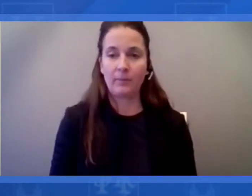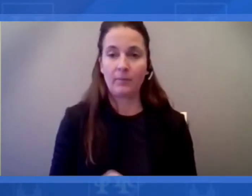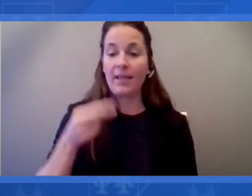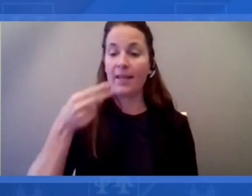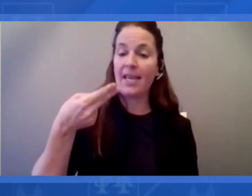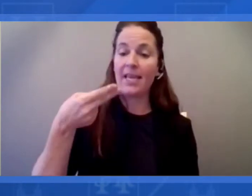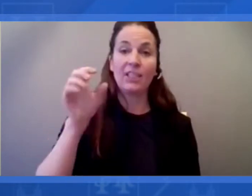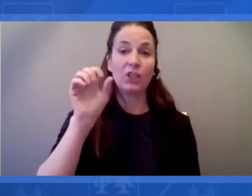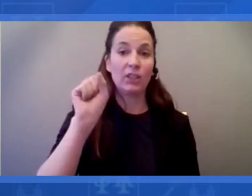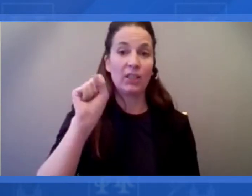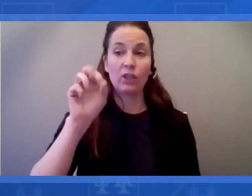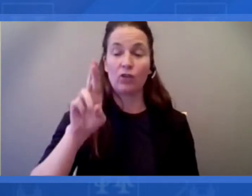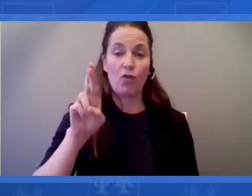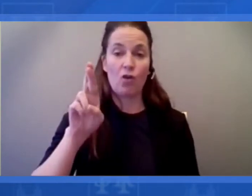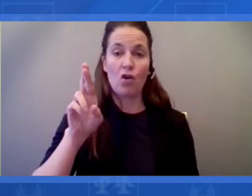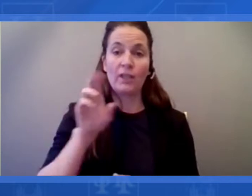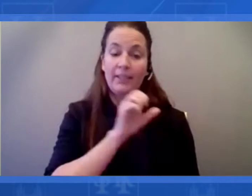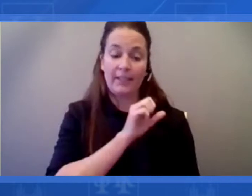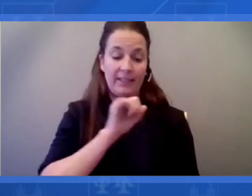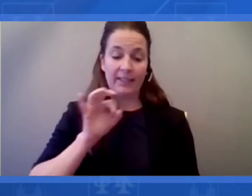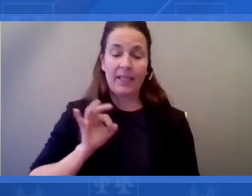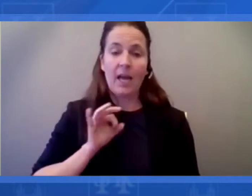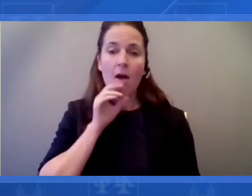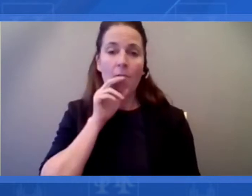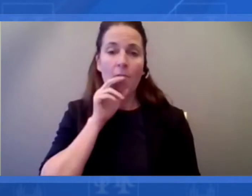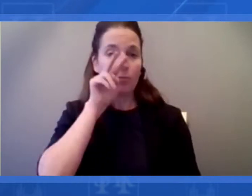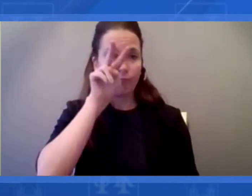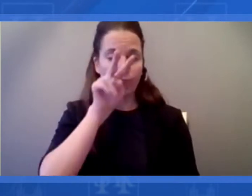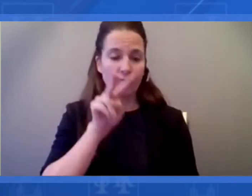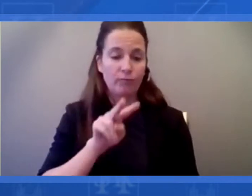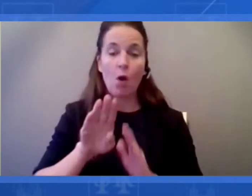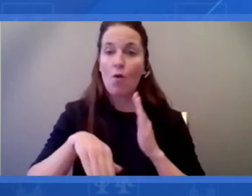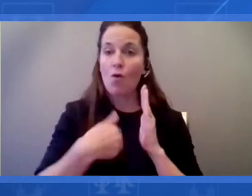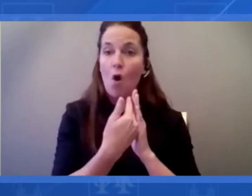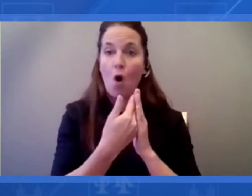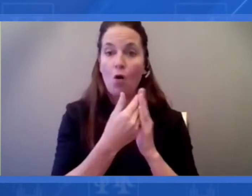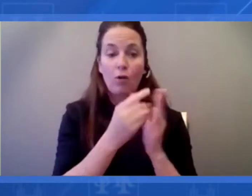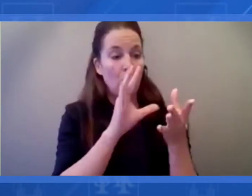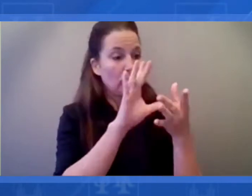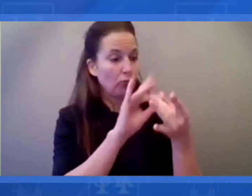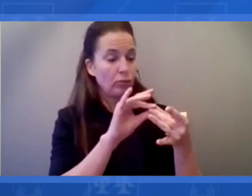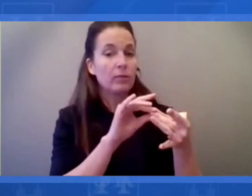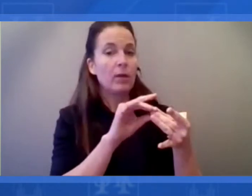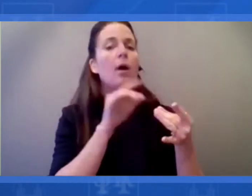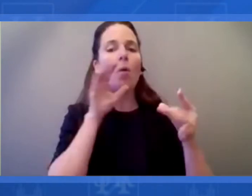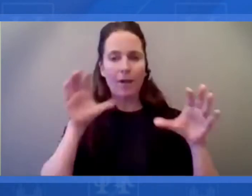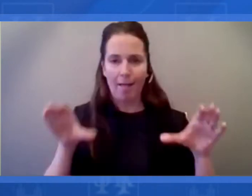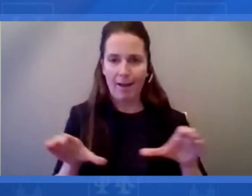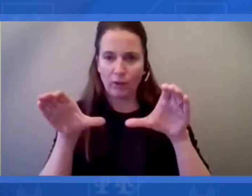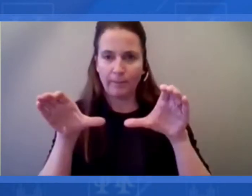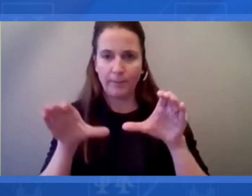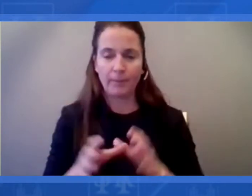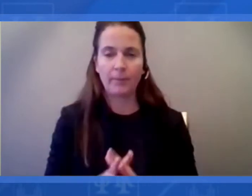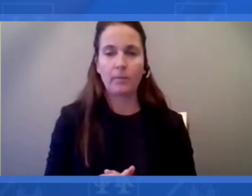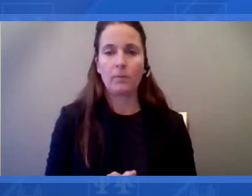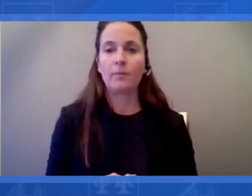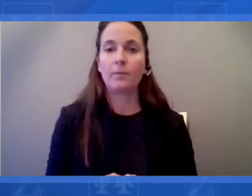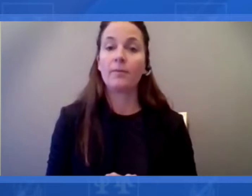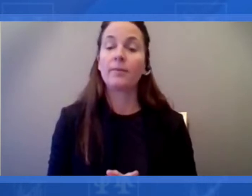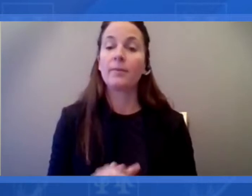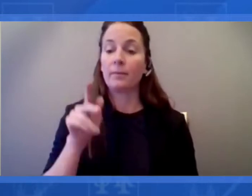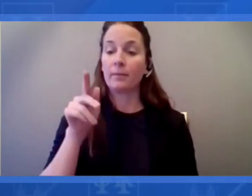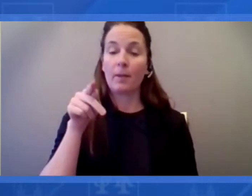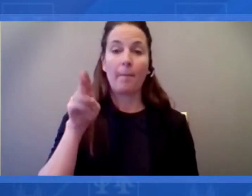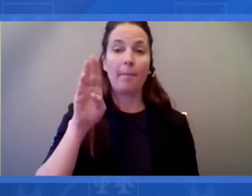HSR staff will review comments received for consideration and action. Transit Accessibility Public Meeting is